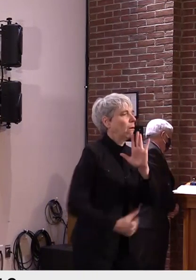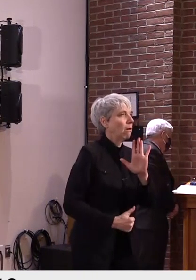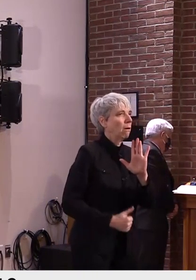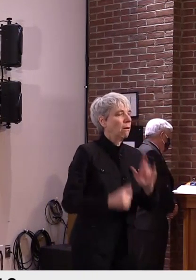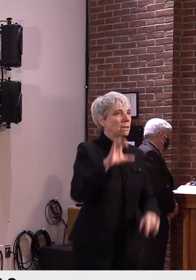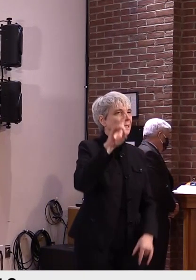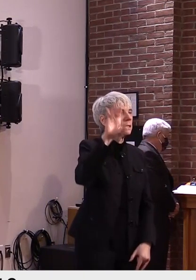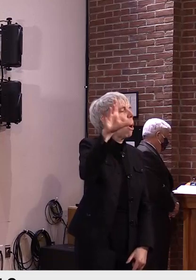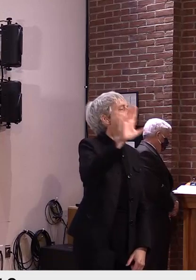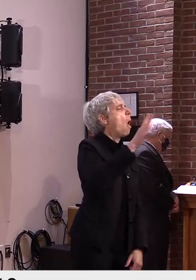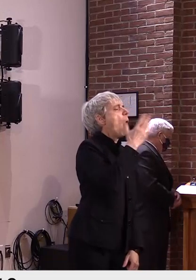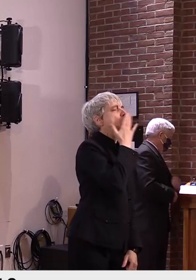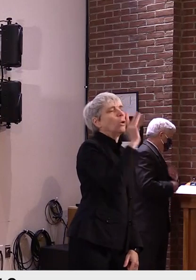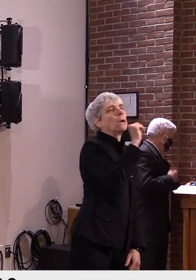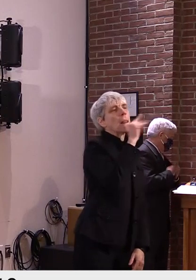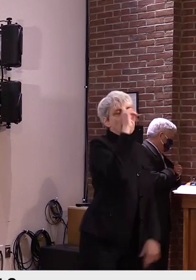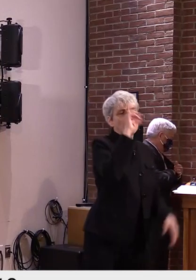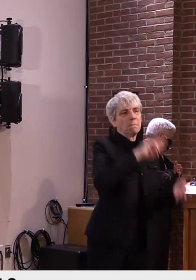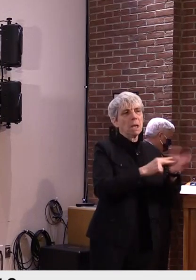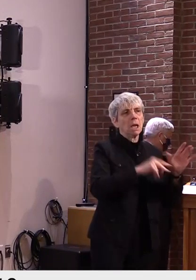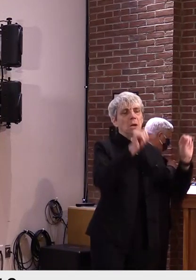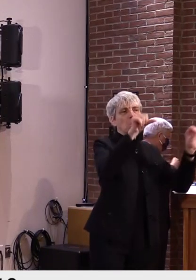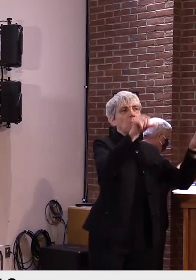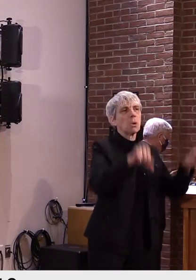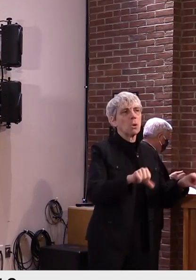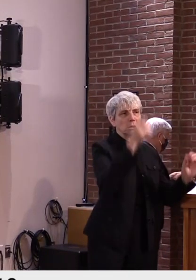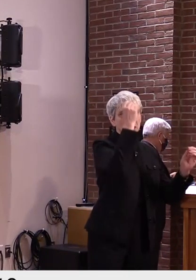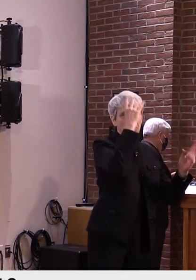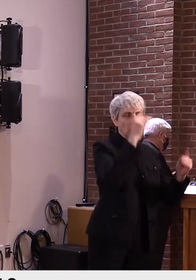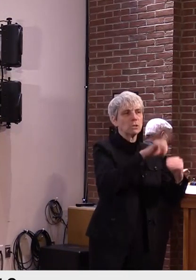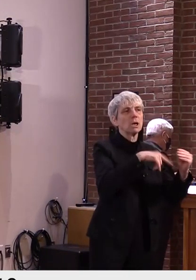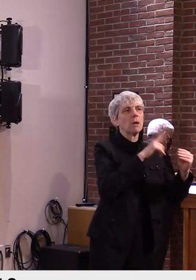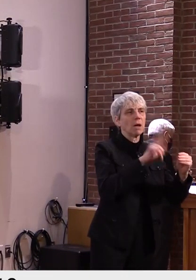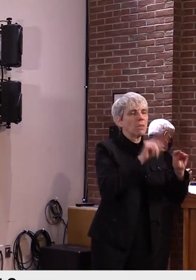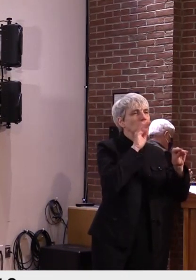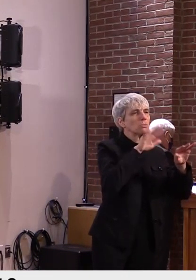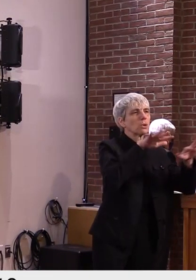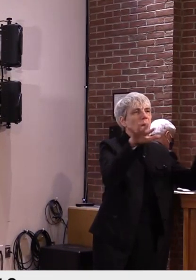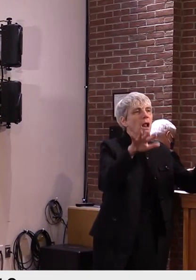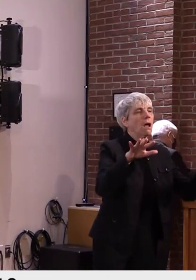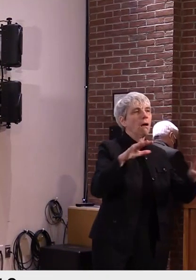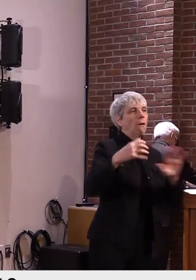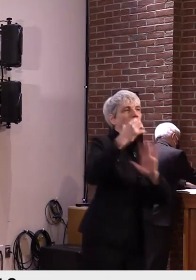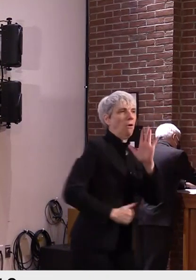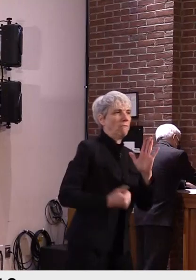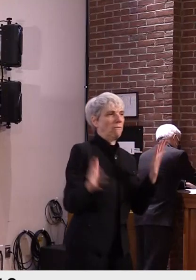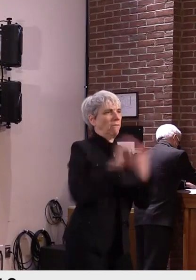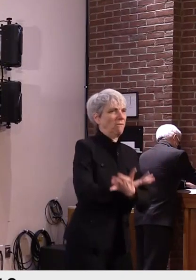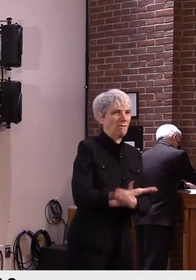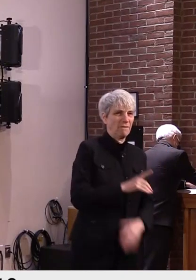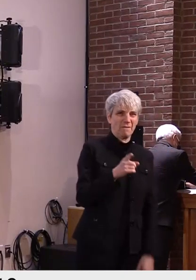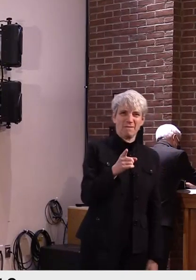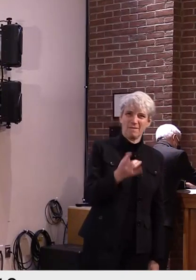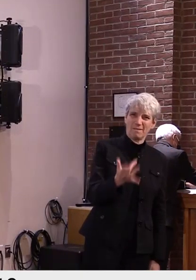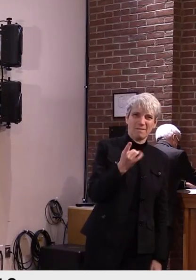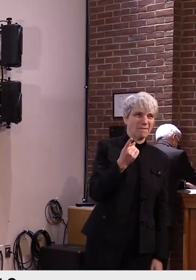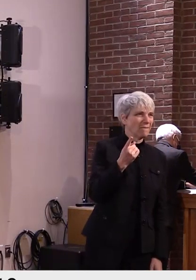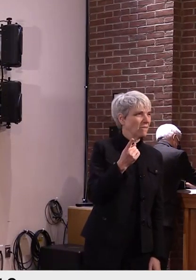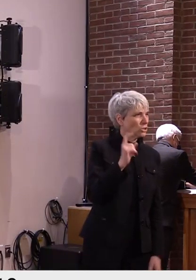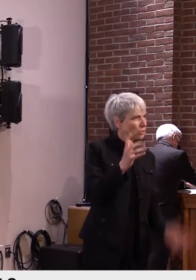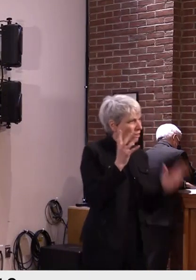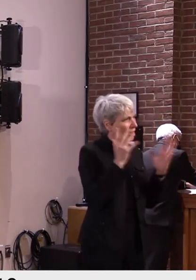error before it had gone through the normal review process, and then reverted to its previous guidance, which does not mention